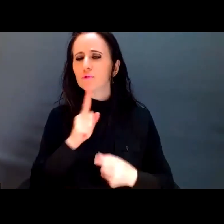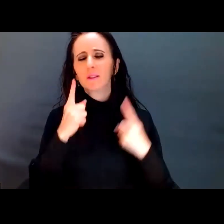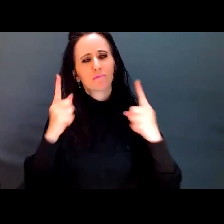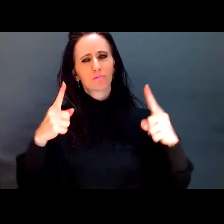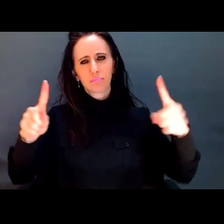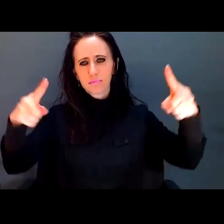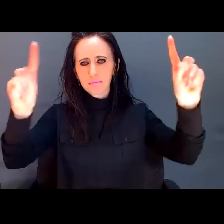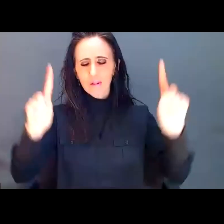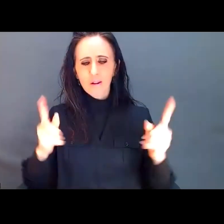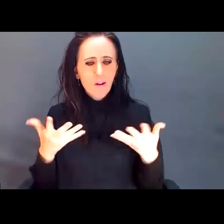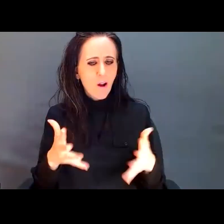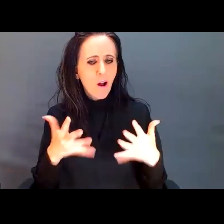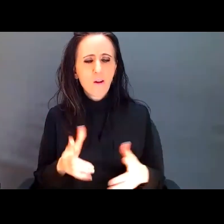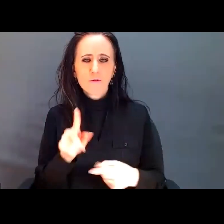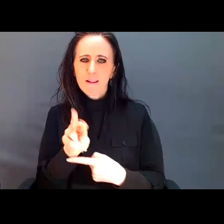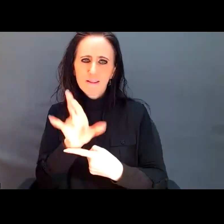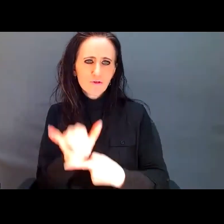it. So